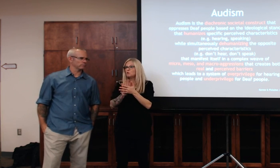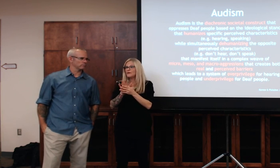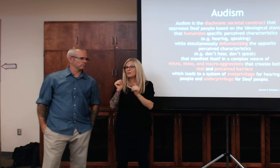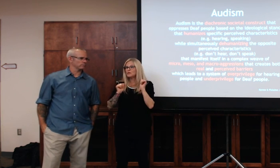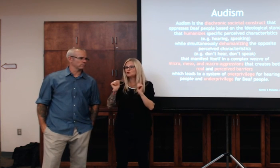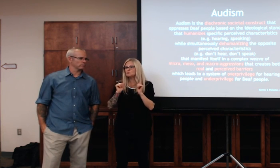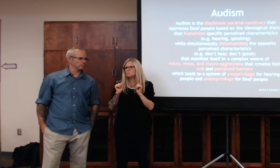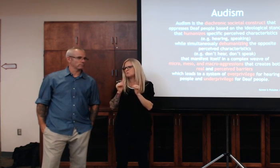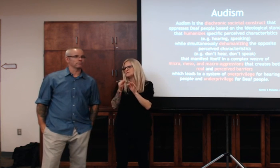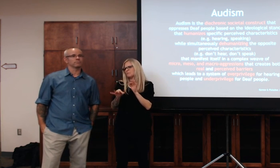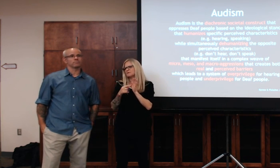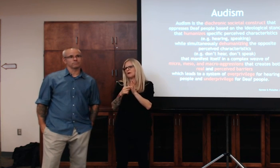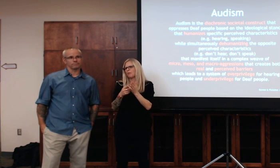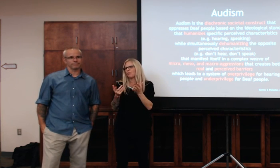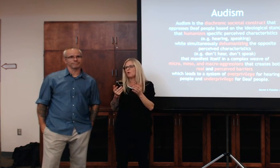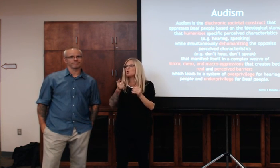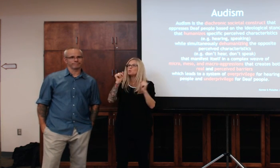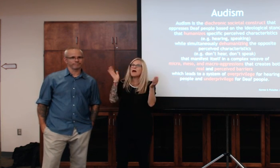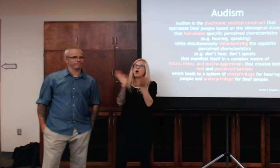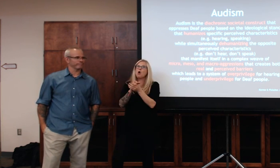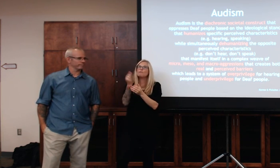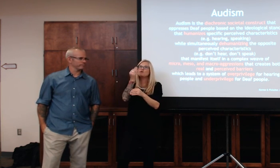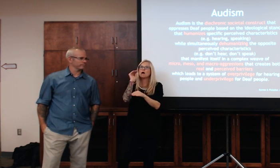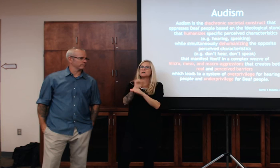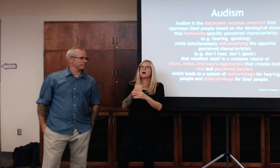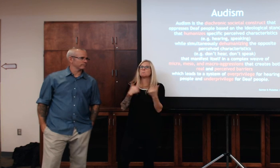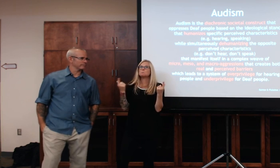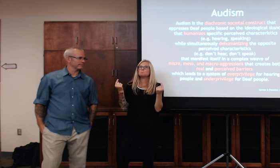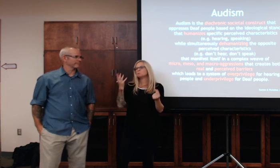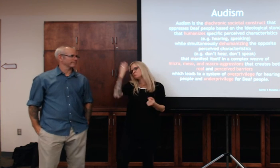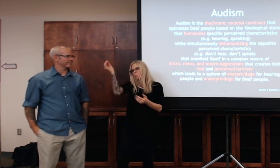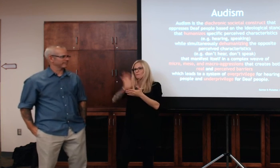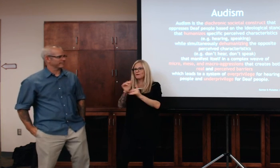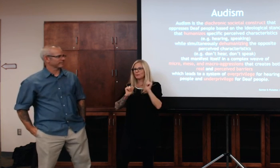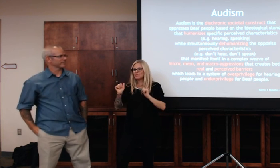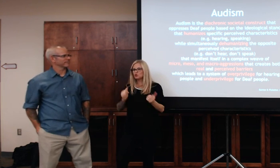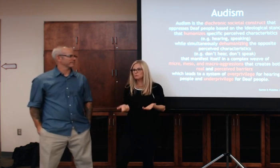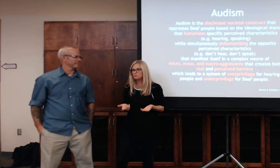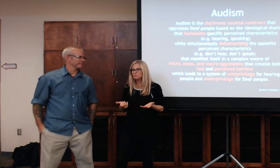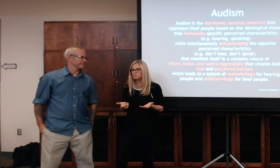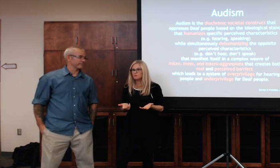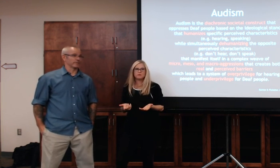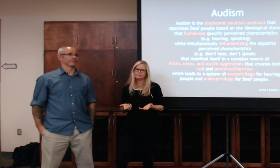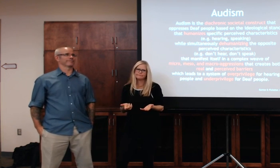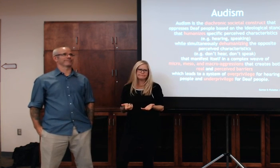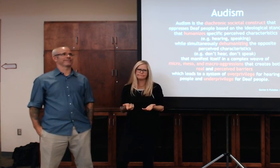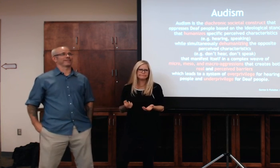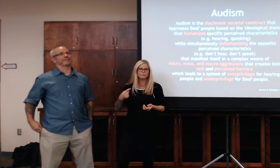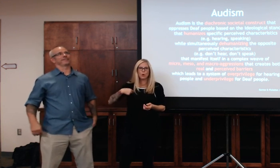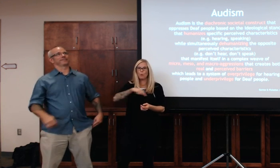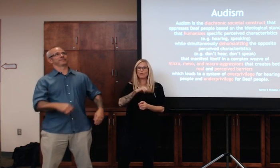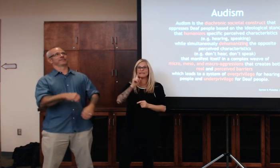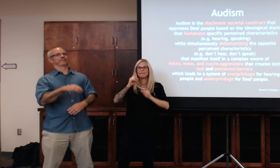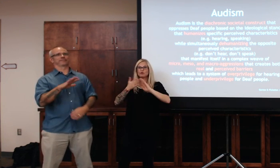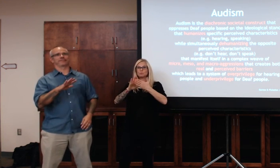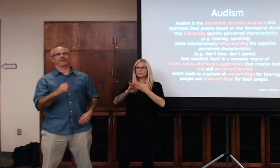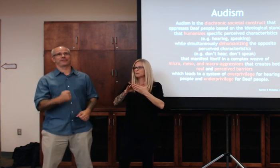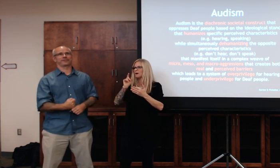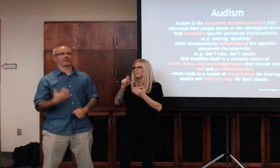At the movie theaters, simple example. You can say, oh, Friday night, what we're going to do? We're going to go to a movie theater. We're going to go watch a movie. We as a deaf community, we